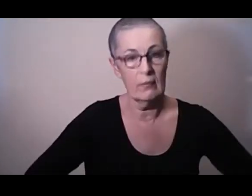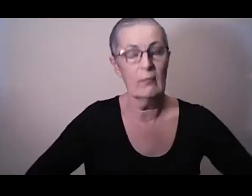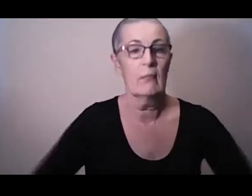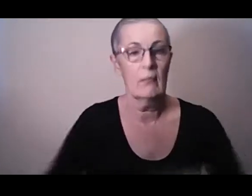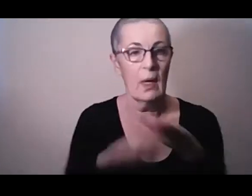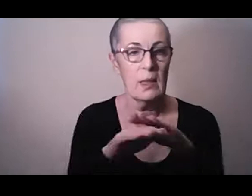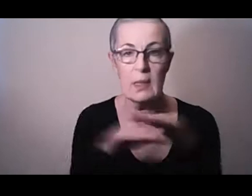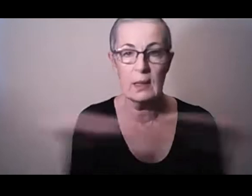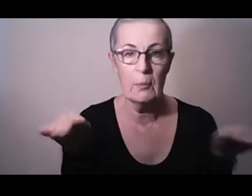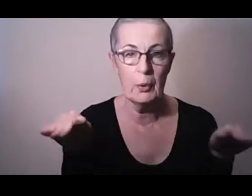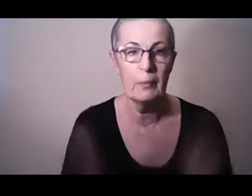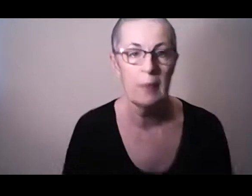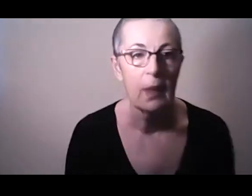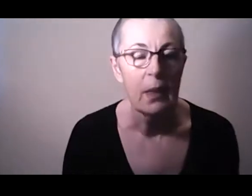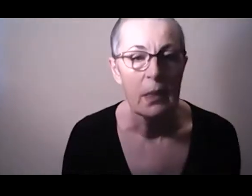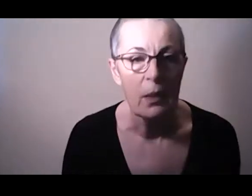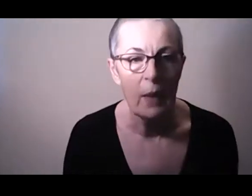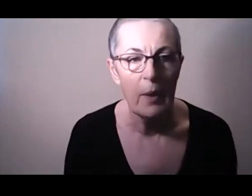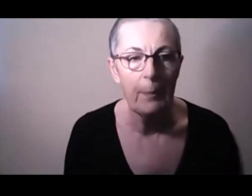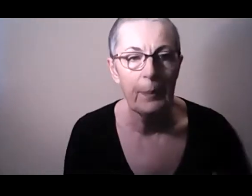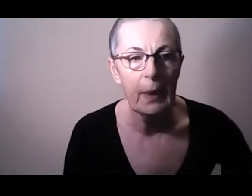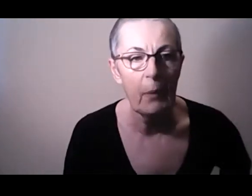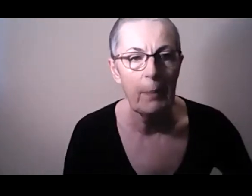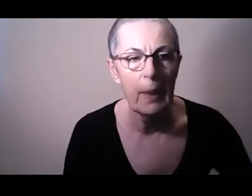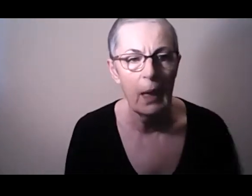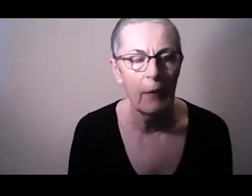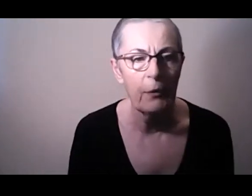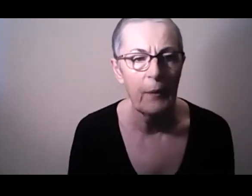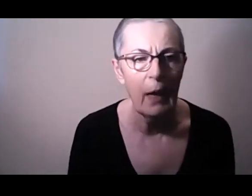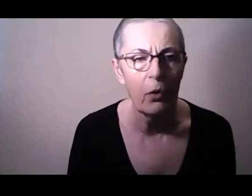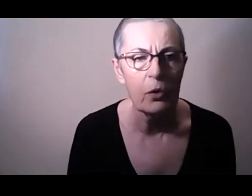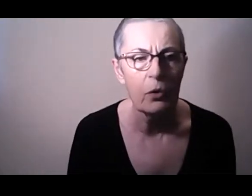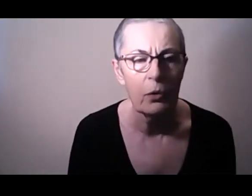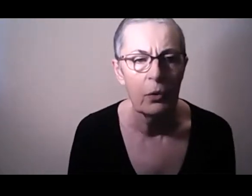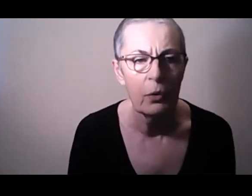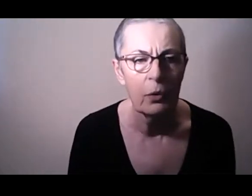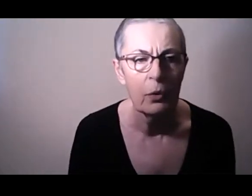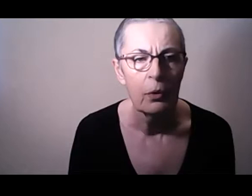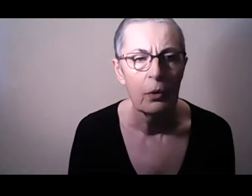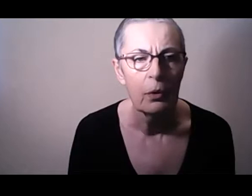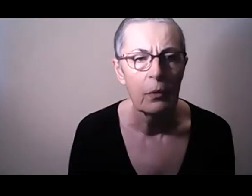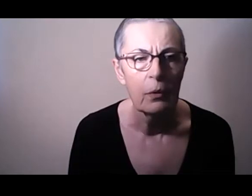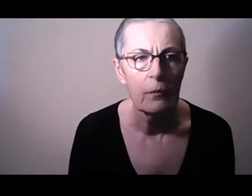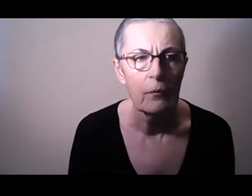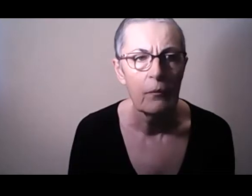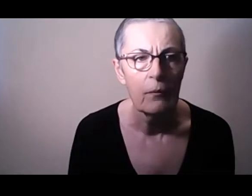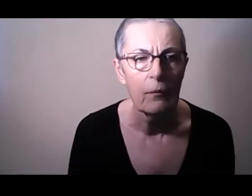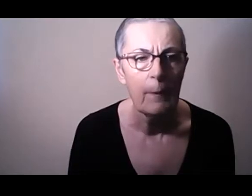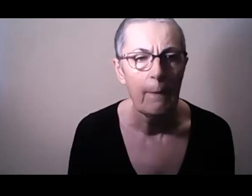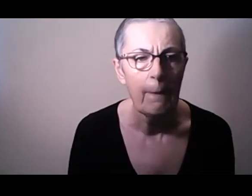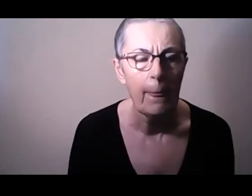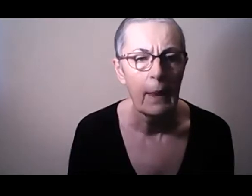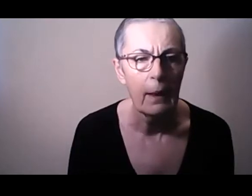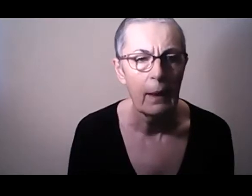then suddenly boom. Yeah. So can we pick it up from there, or? I don't, it's still recording, you